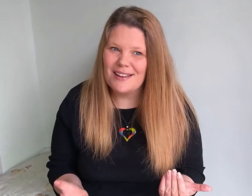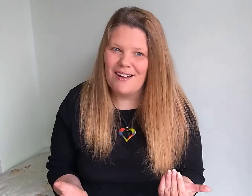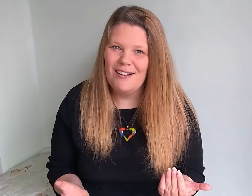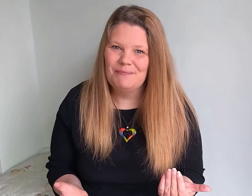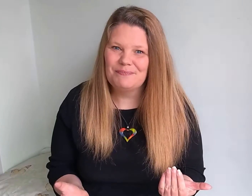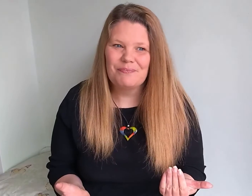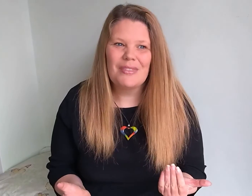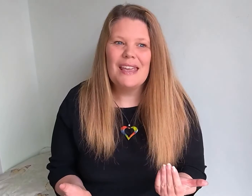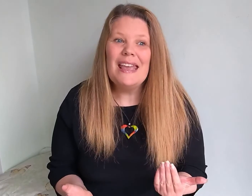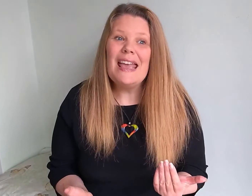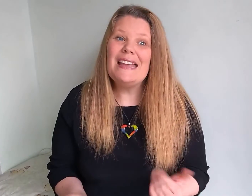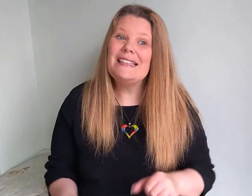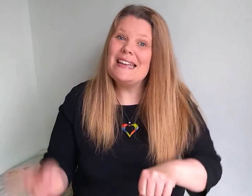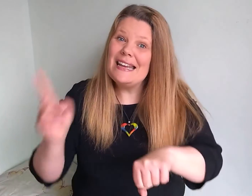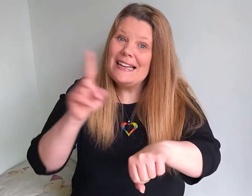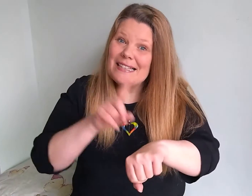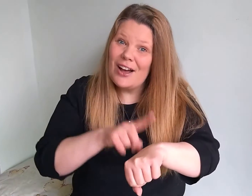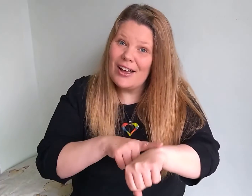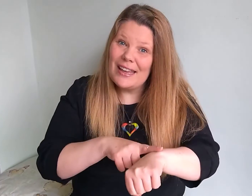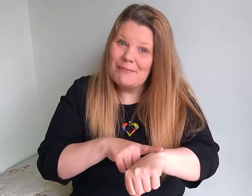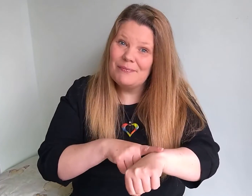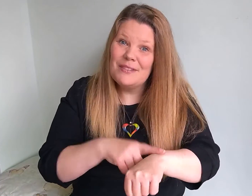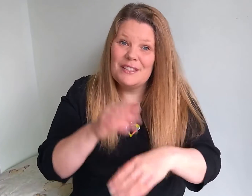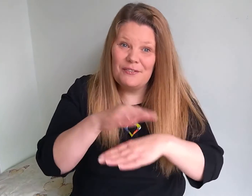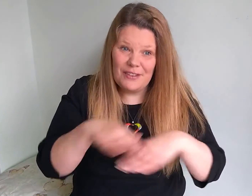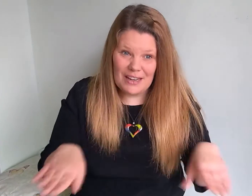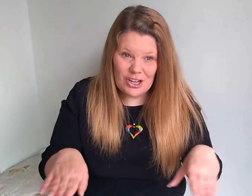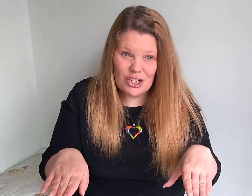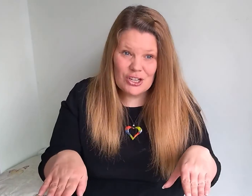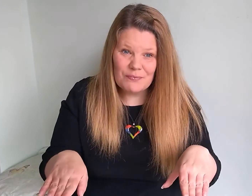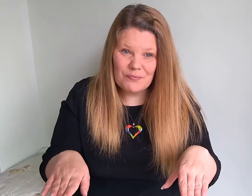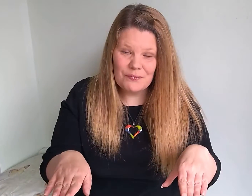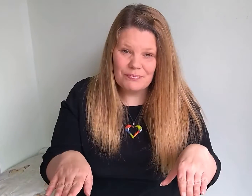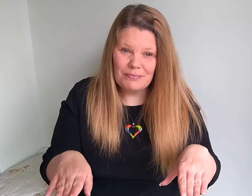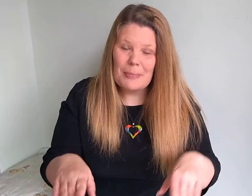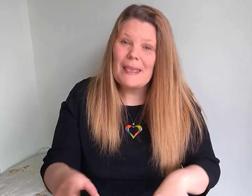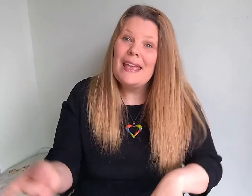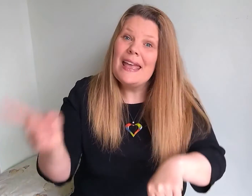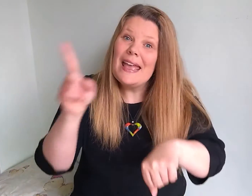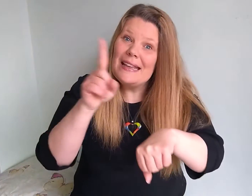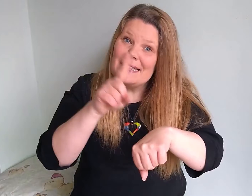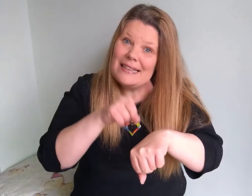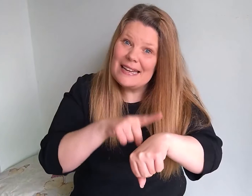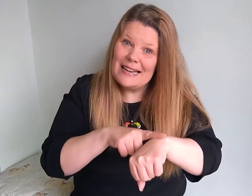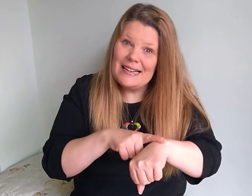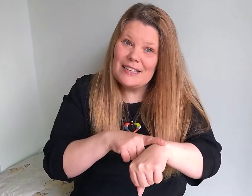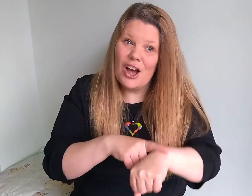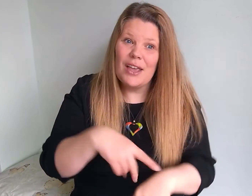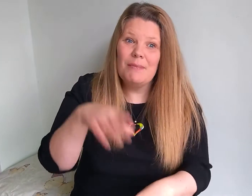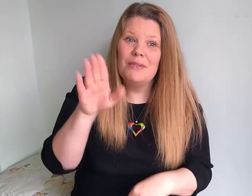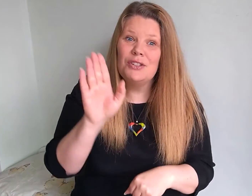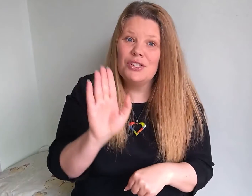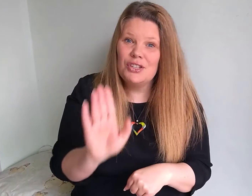are, it's nearly time to finish. It's nearly time to